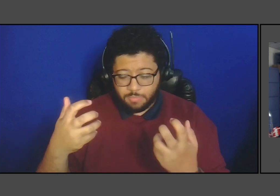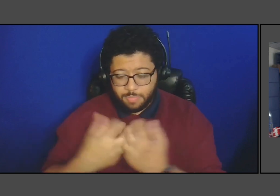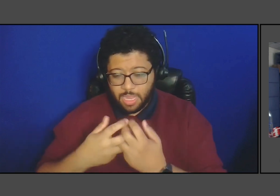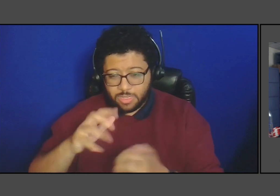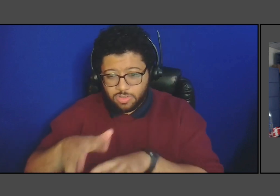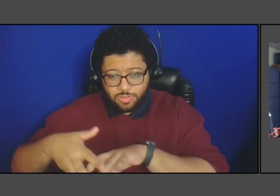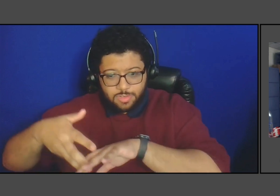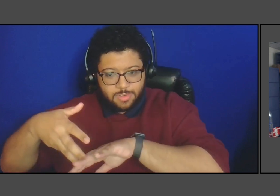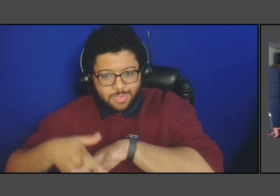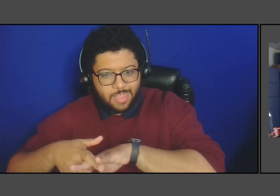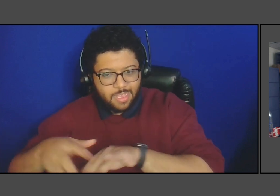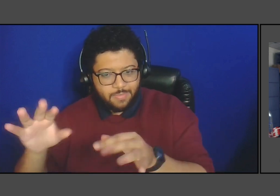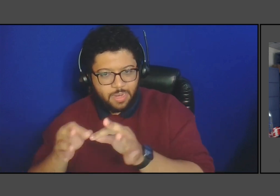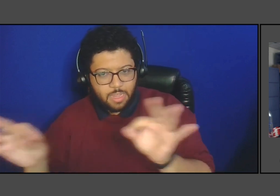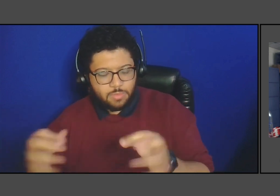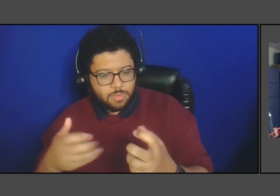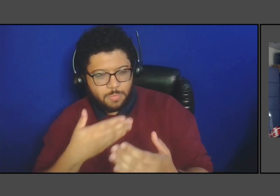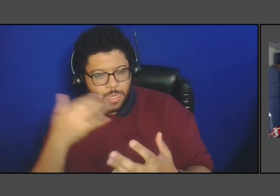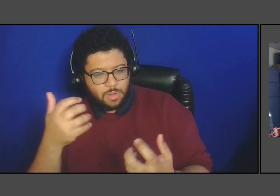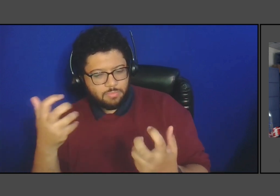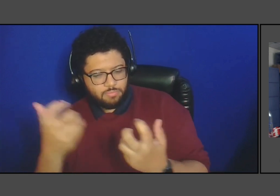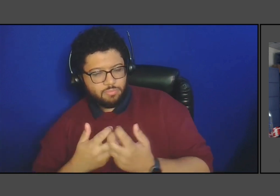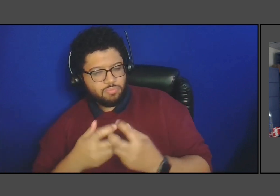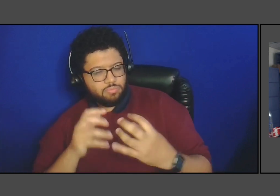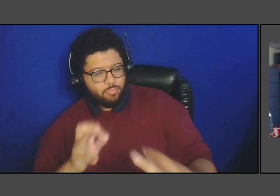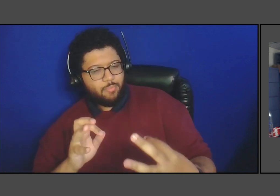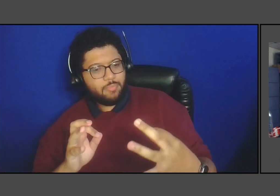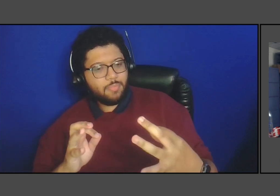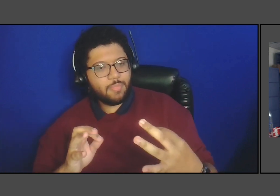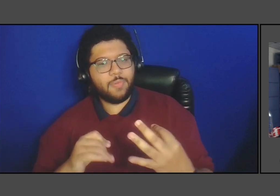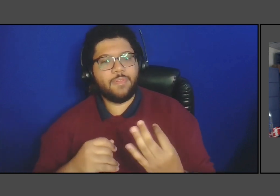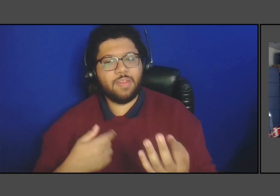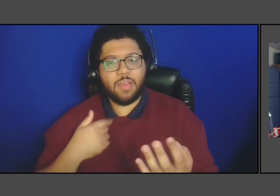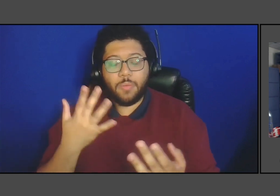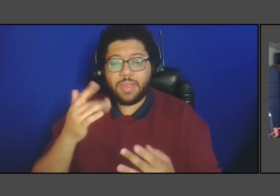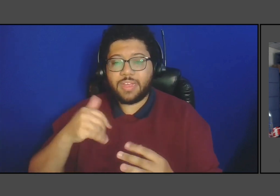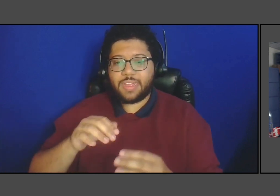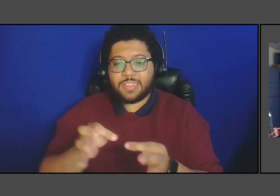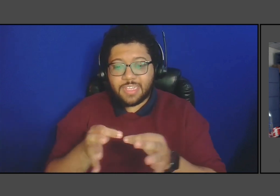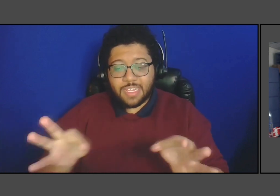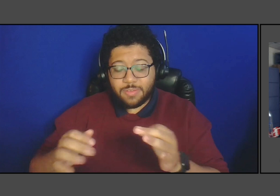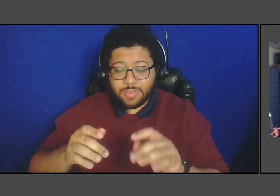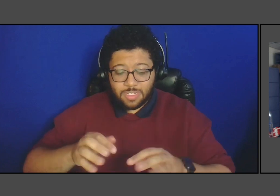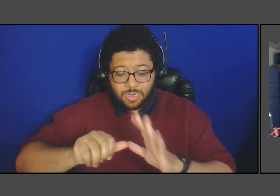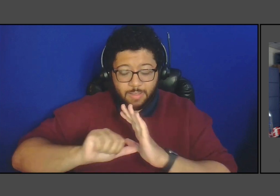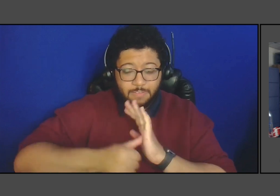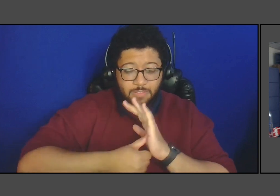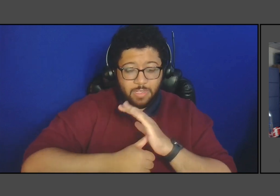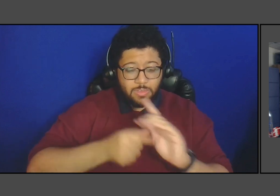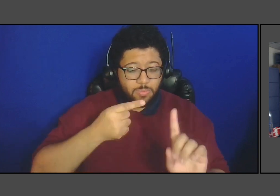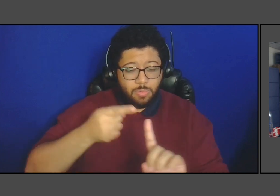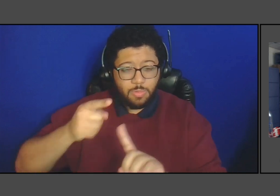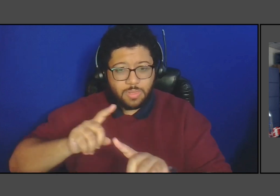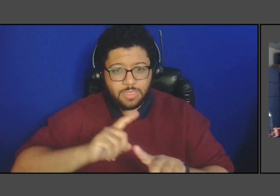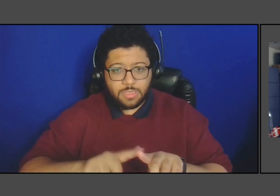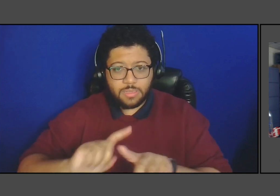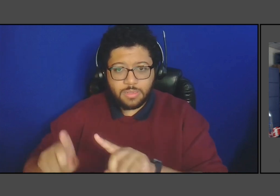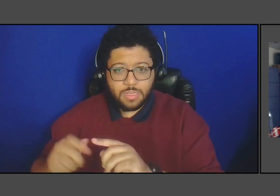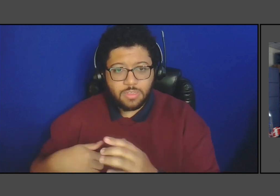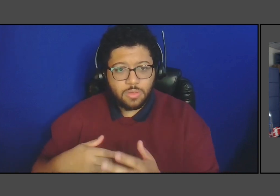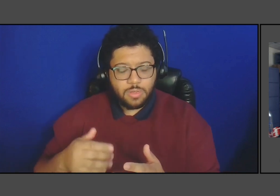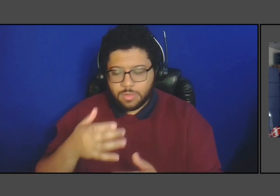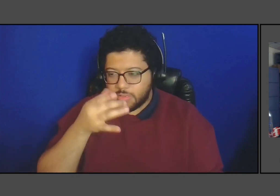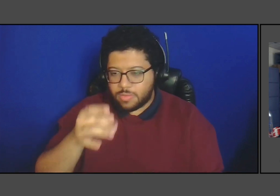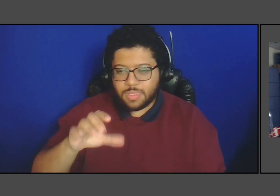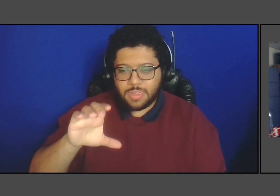you know, they're in these different, you know, the language has these different emphasis. And it's really dynamic to see Quechua rappers and